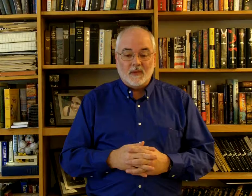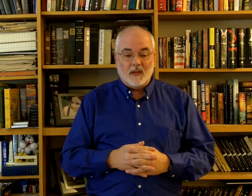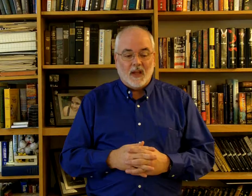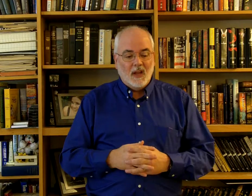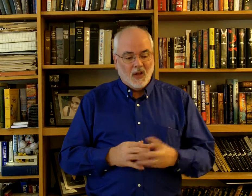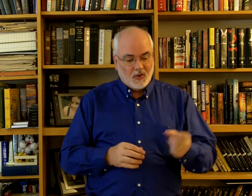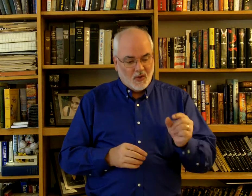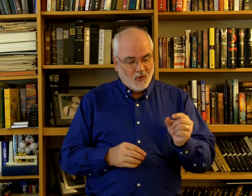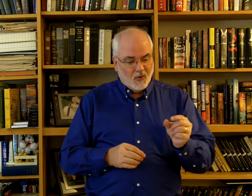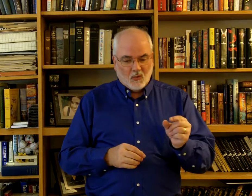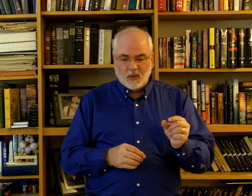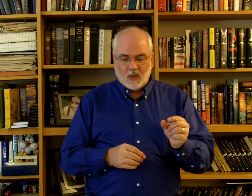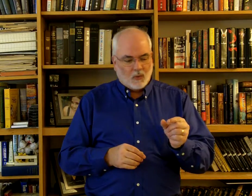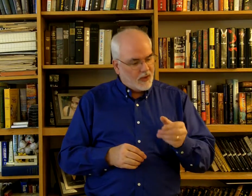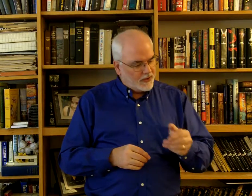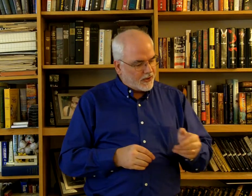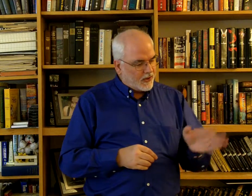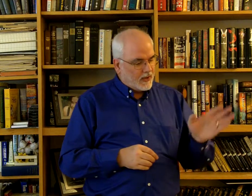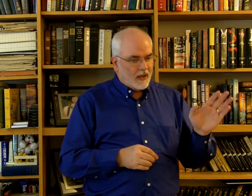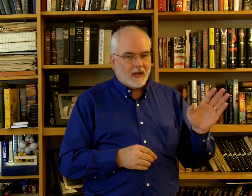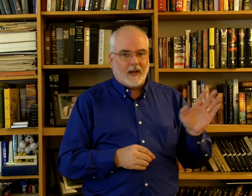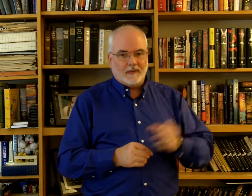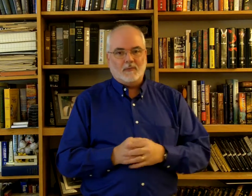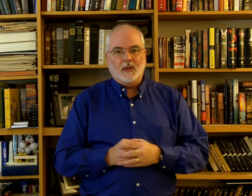Okay? Two, one little word, kick it out. We don't